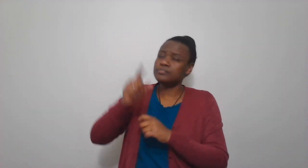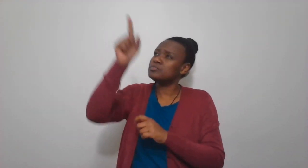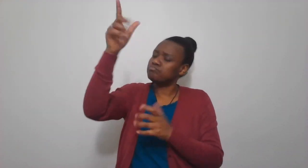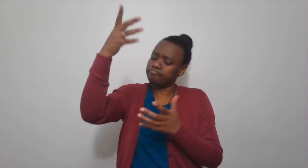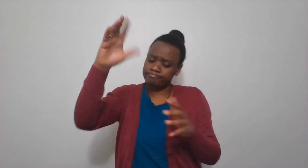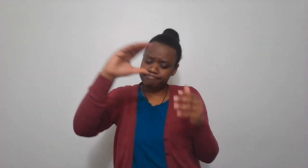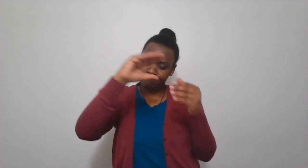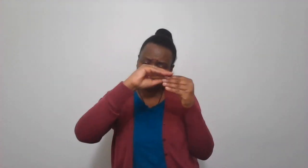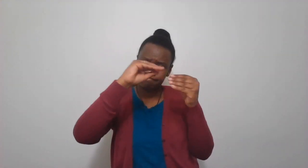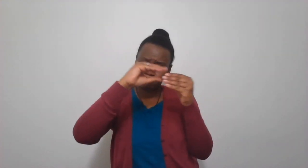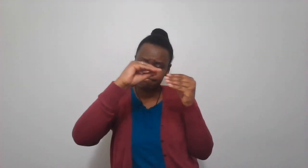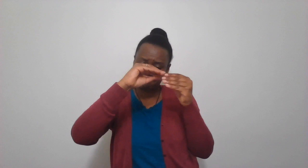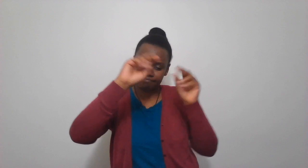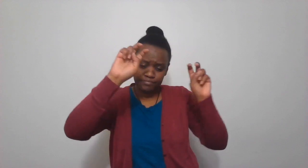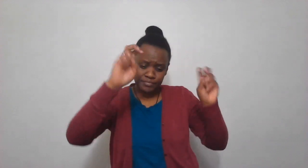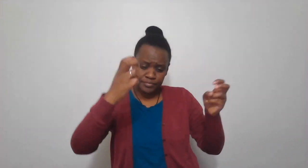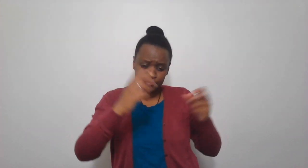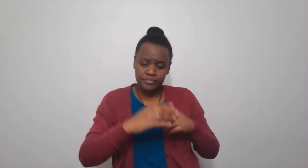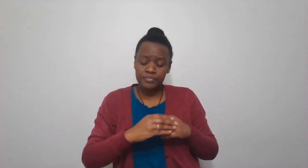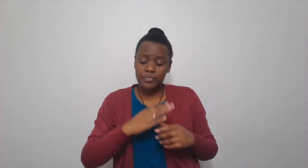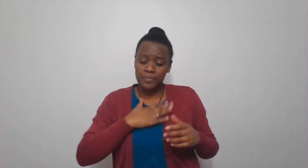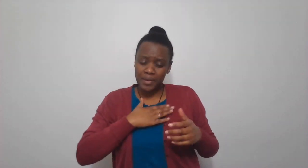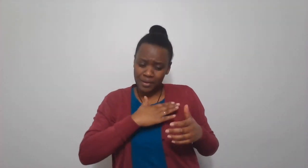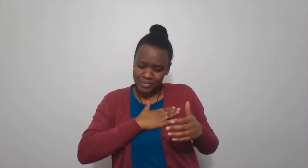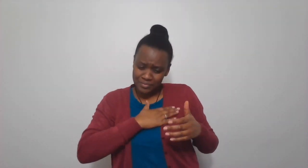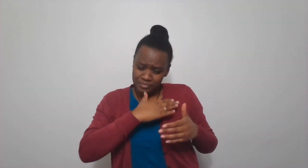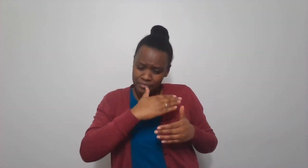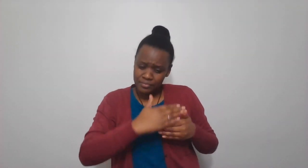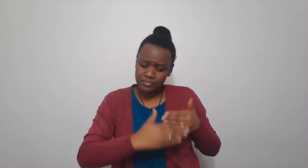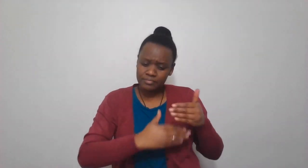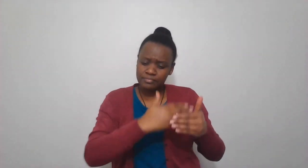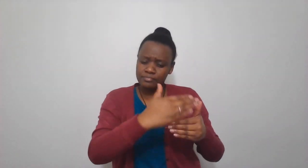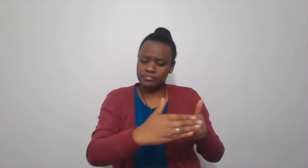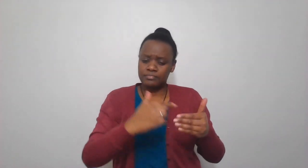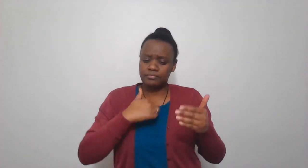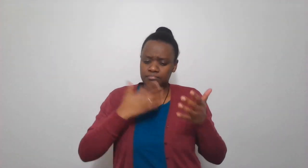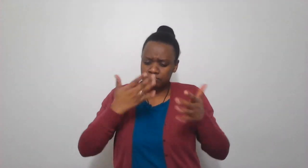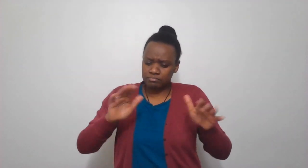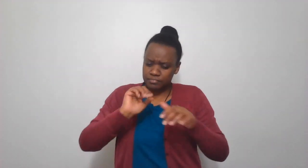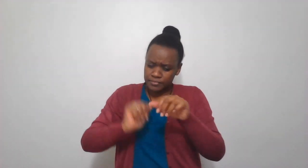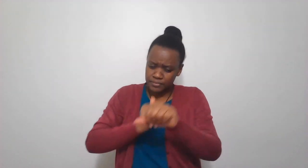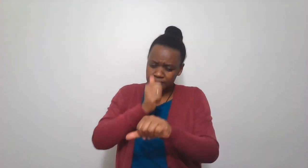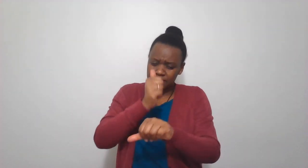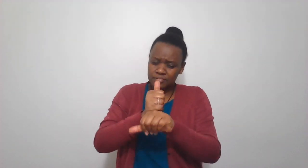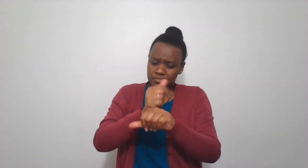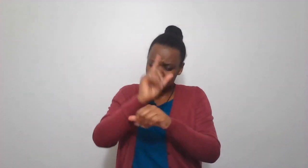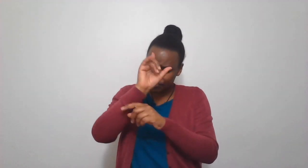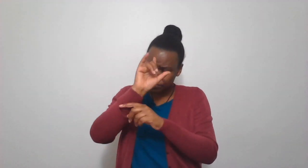For you have said, For kindness is established forever.